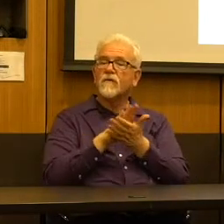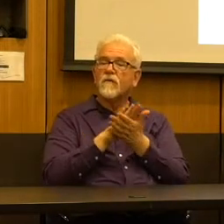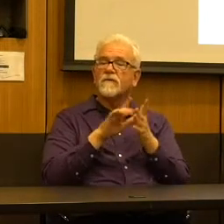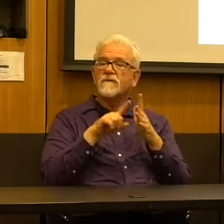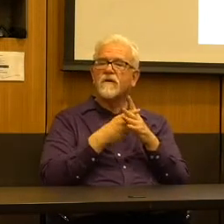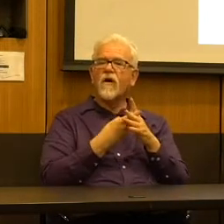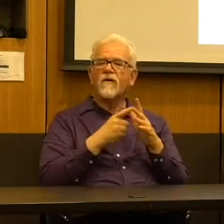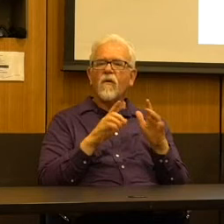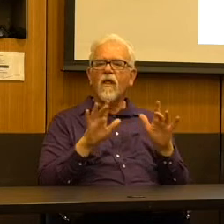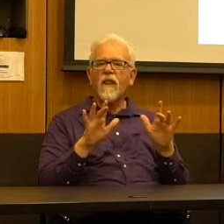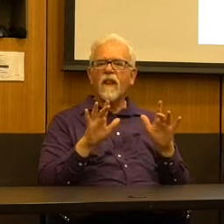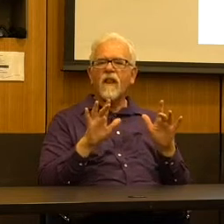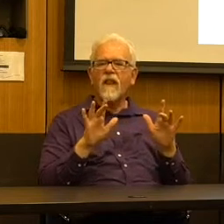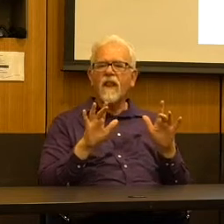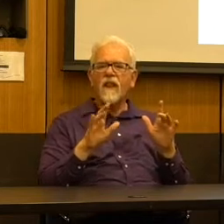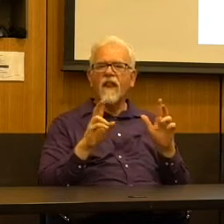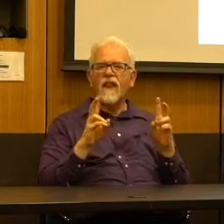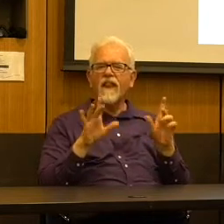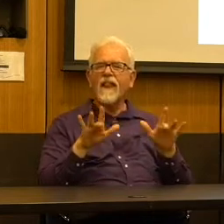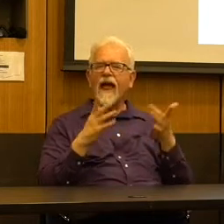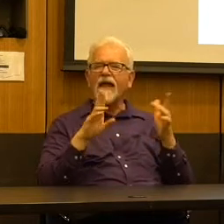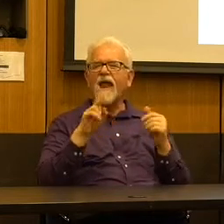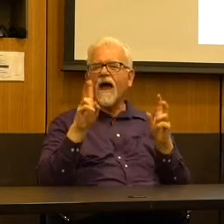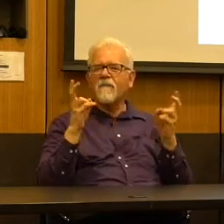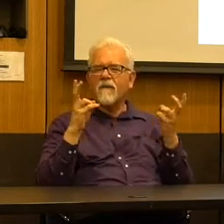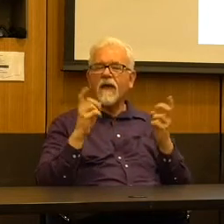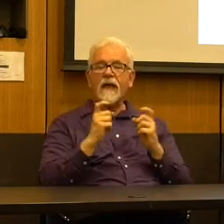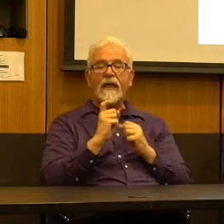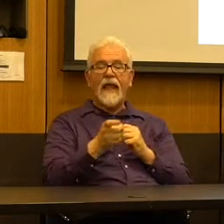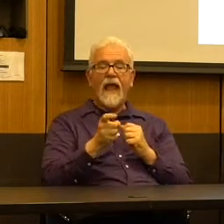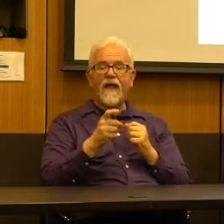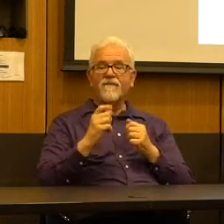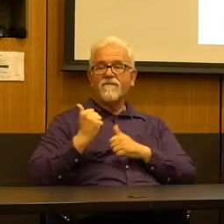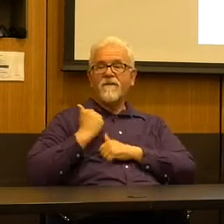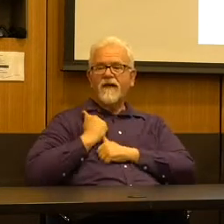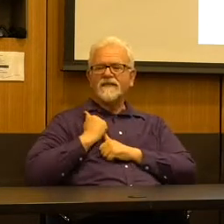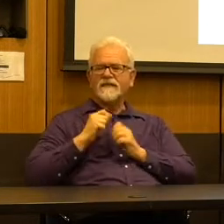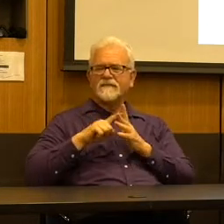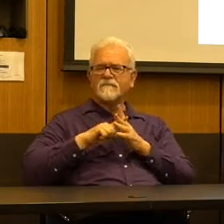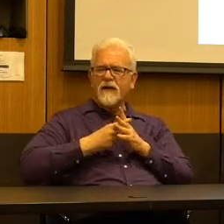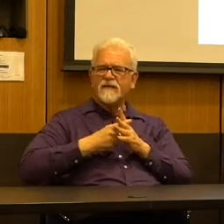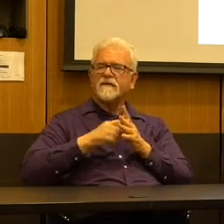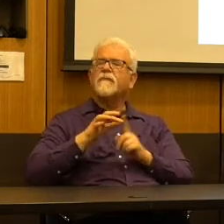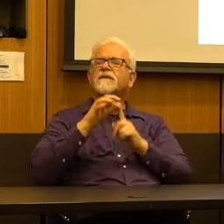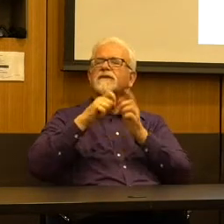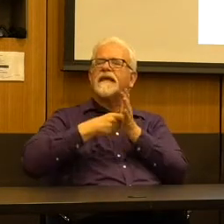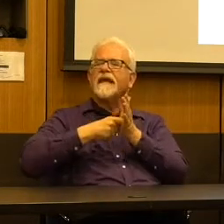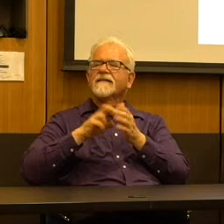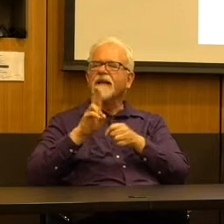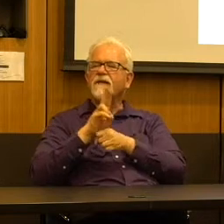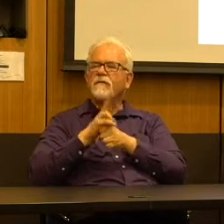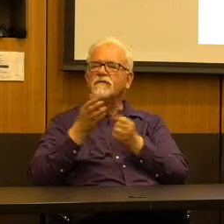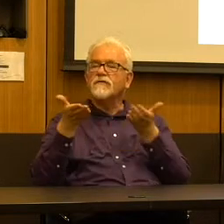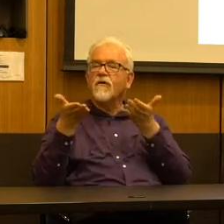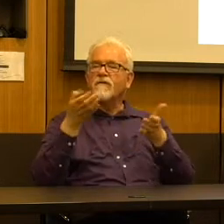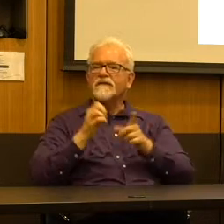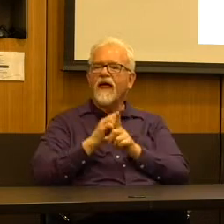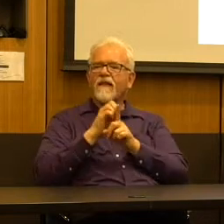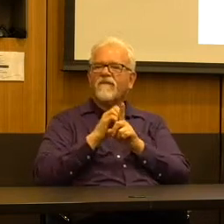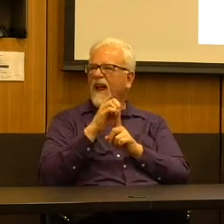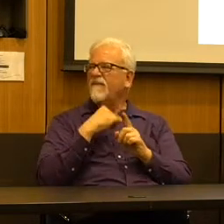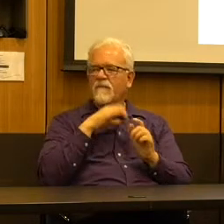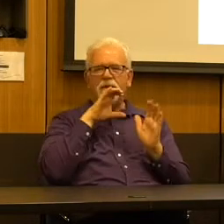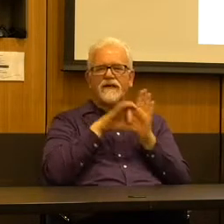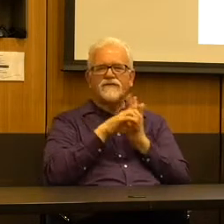lighten up, and they actually gave a lot of these veterans special keys so that they could use service elevators to get up and down buildings. And here's a photograph